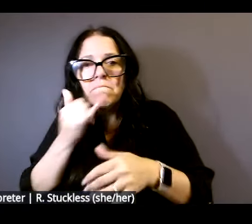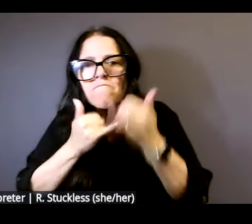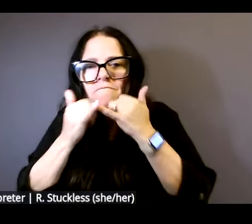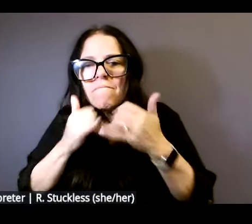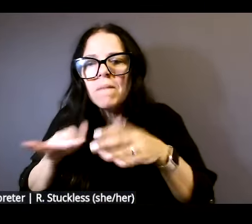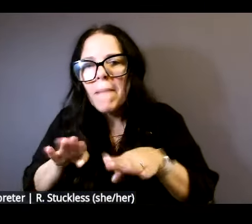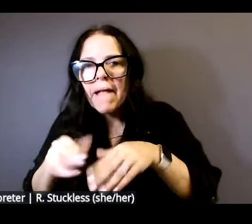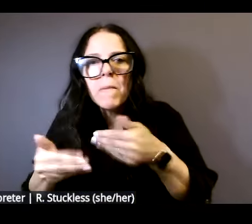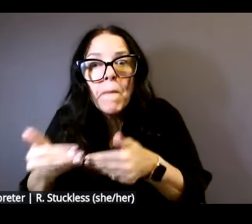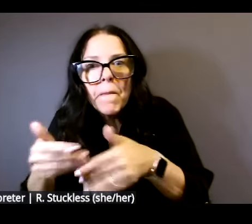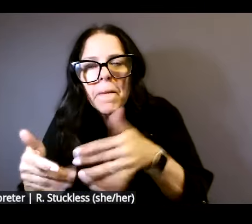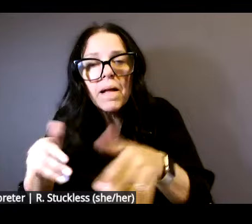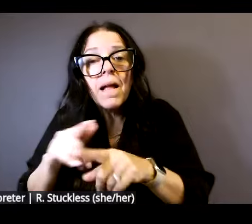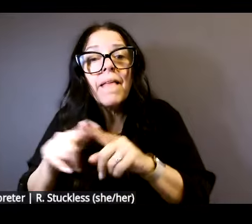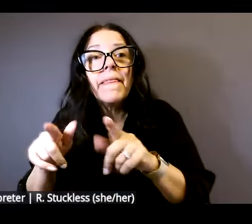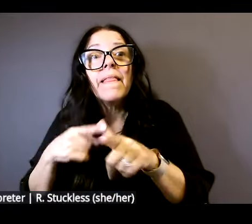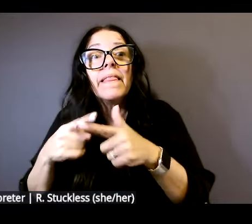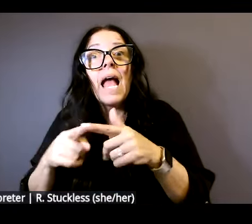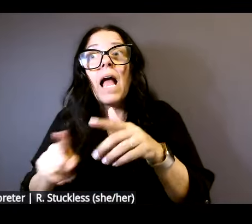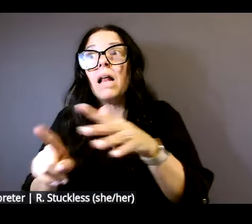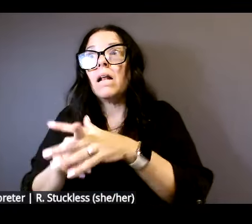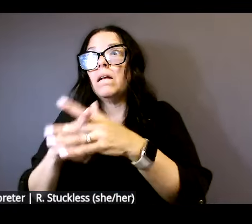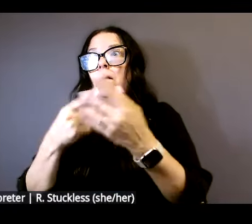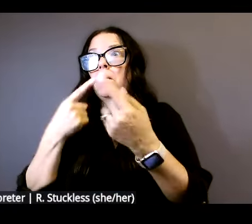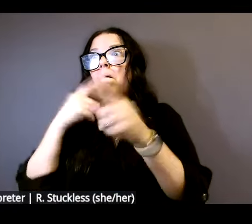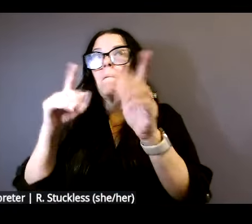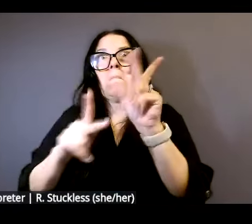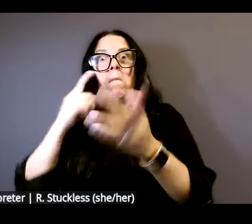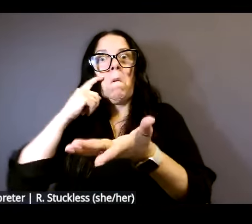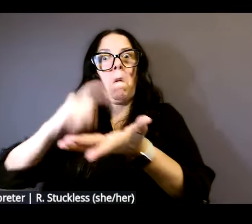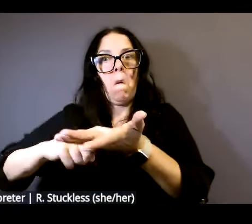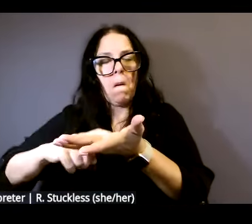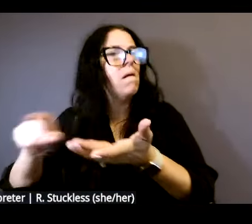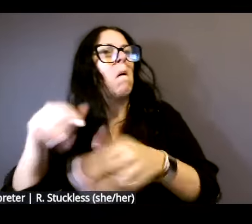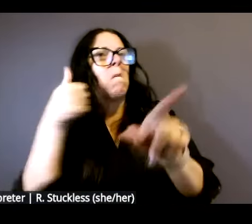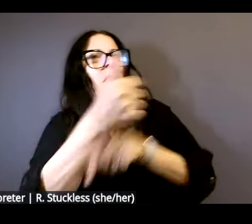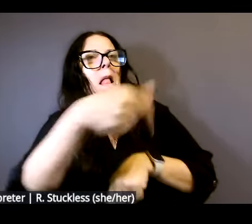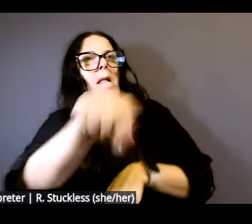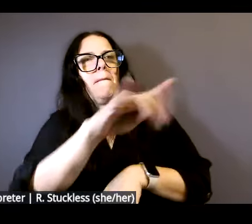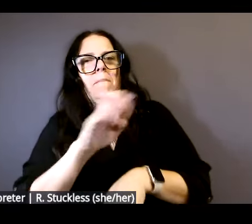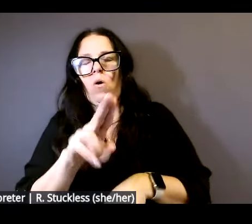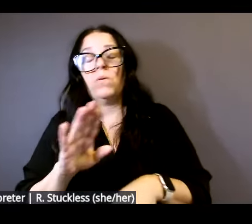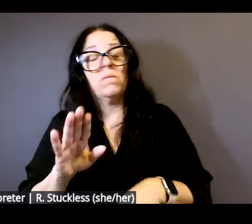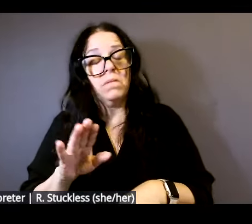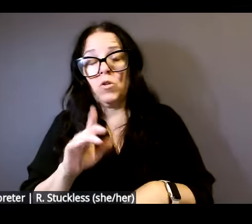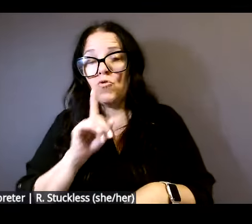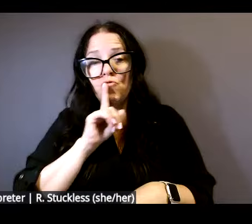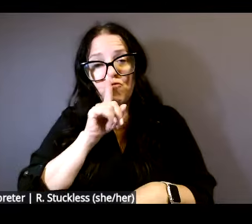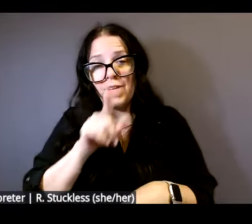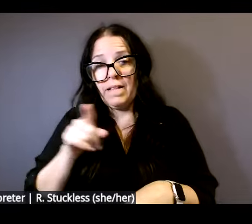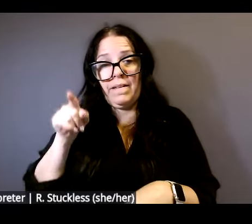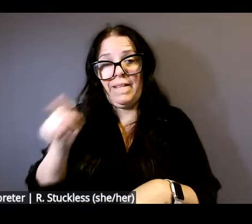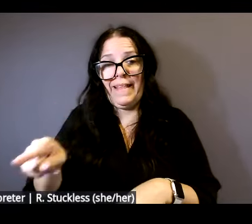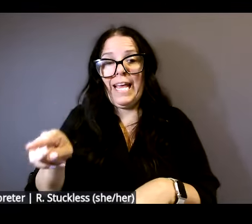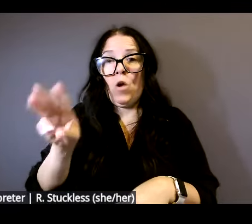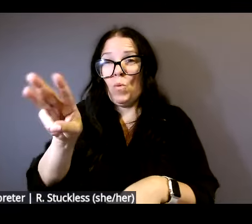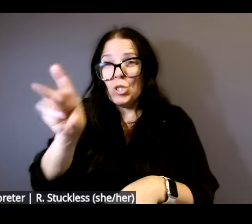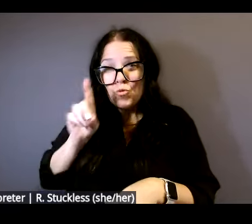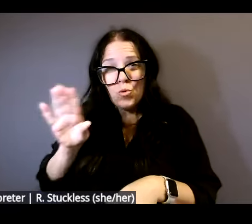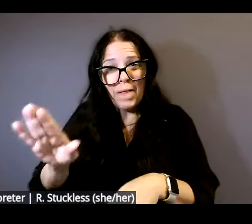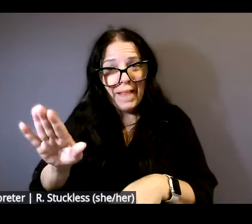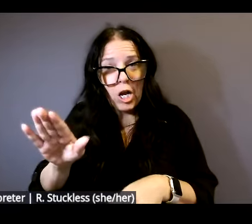Invest in My Kids, which withdrew its own petition, should not be allowed to receive any form of mercy from this board. And